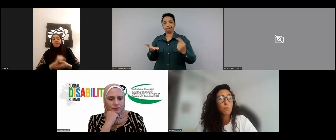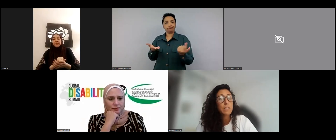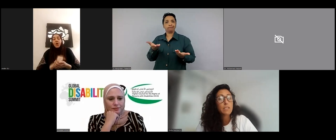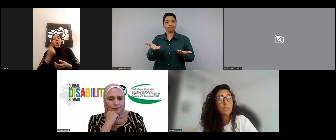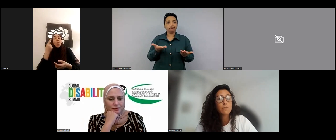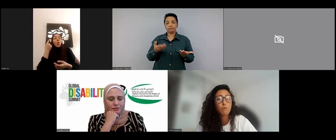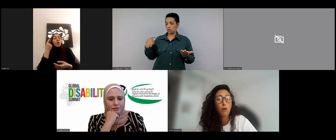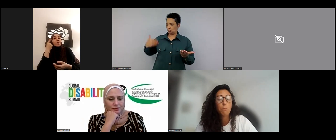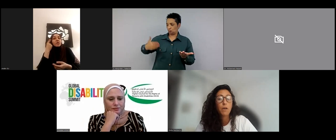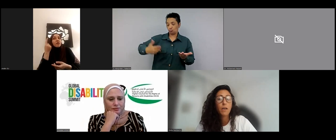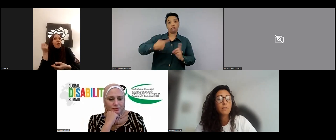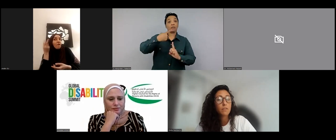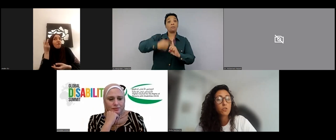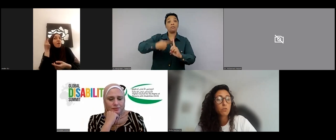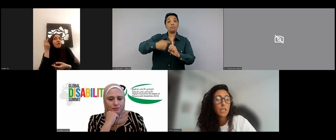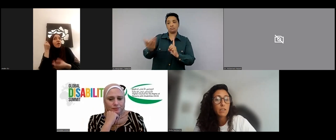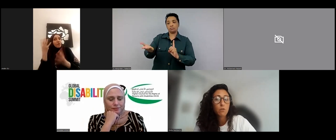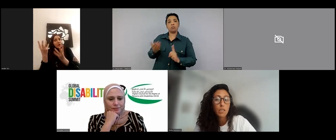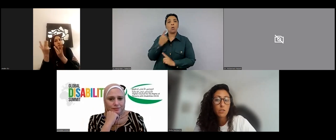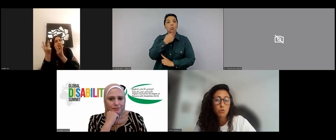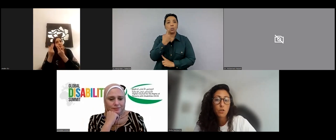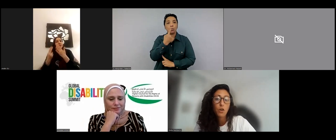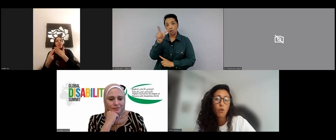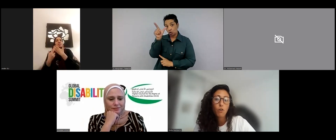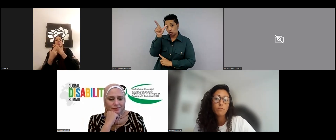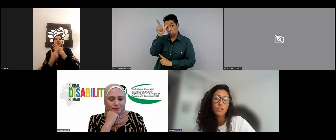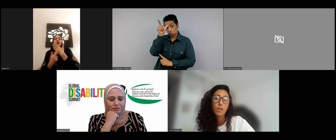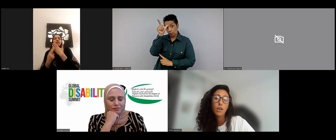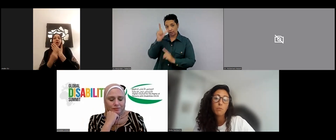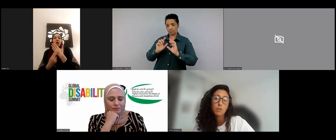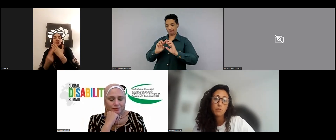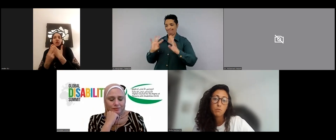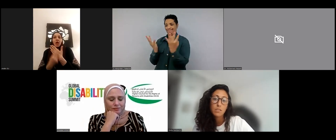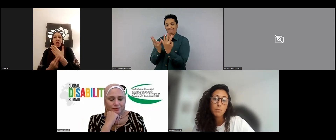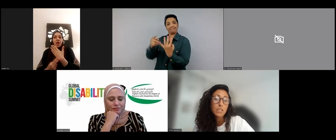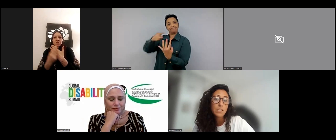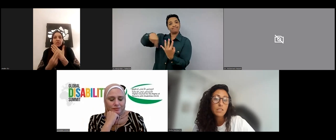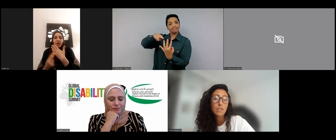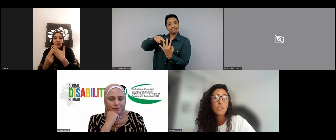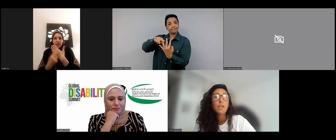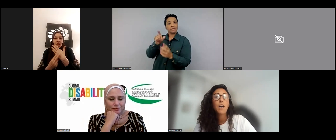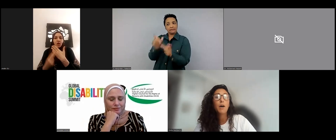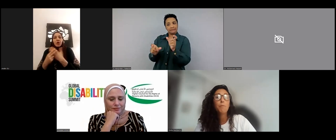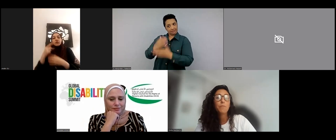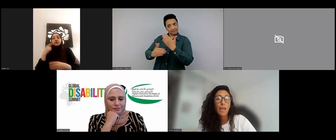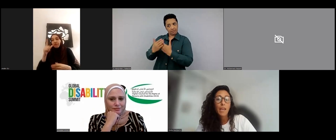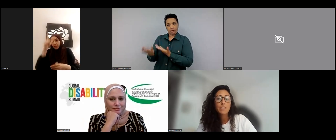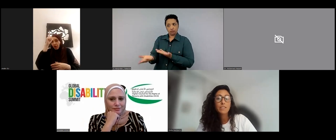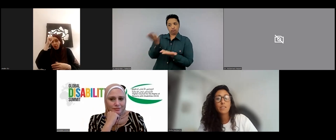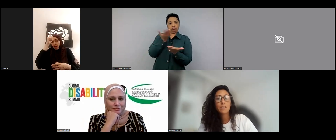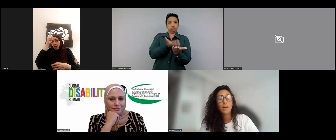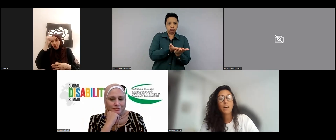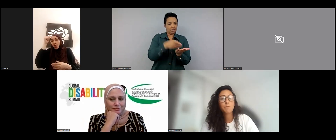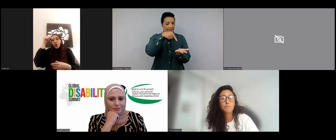few months from the Jordanian Coalition of persons with disabilities,